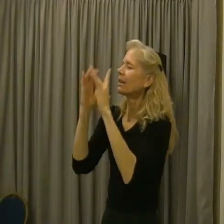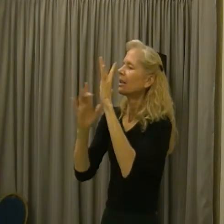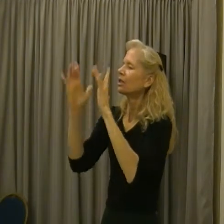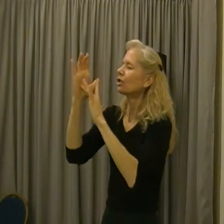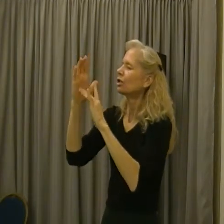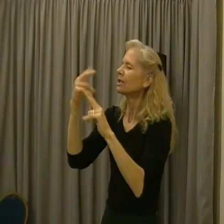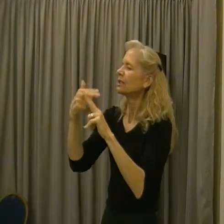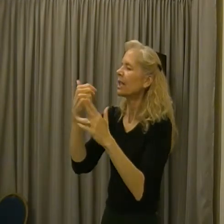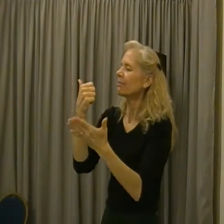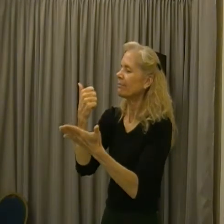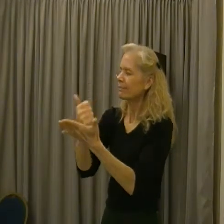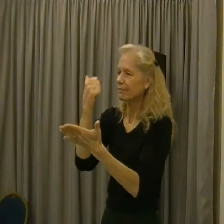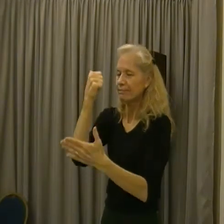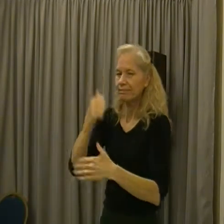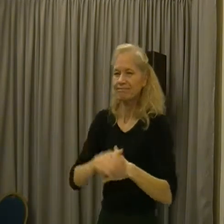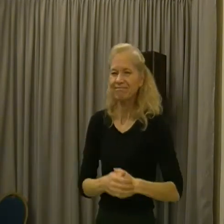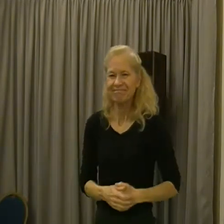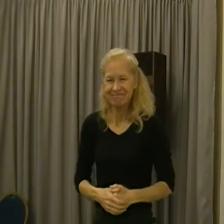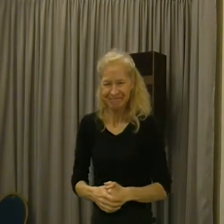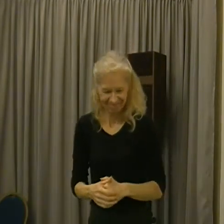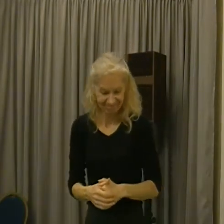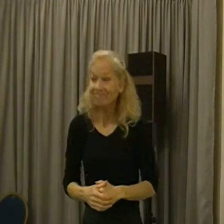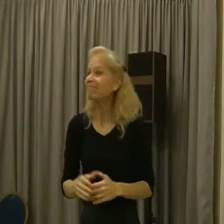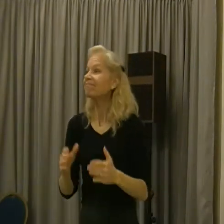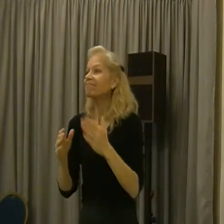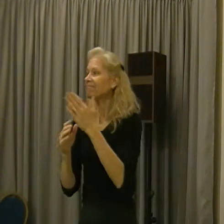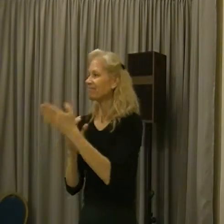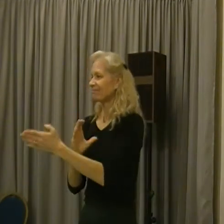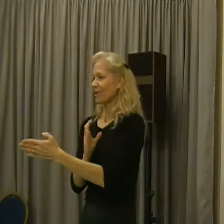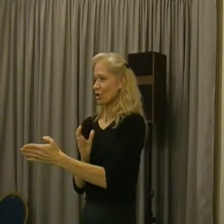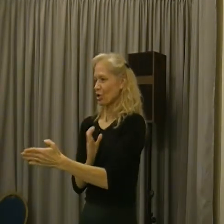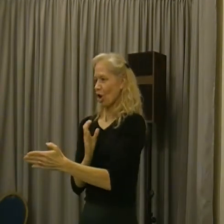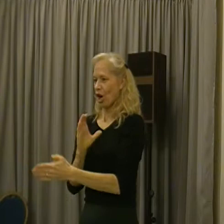glory. Amen. Charles, you come and close us this morning. Yes, sir.